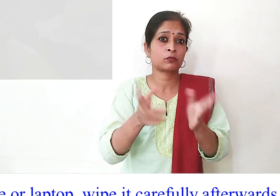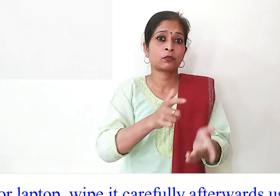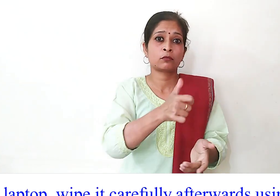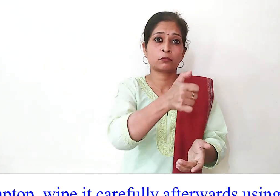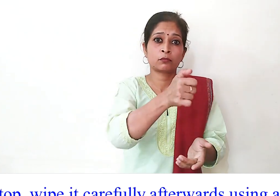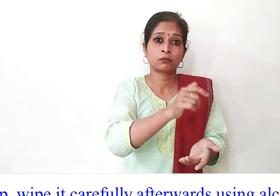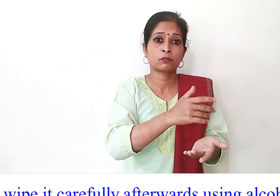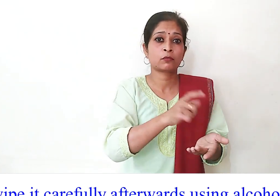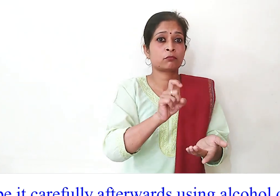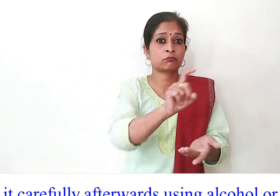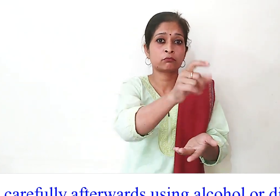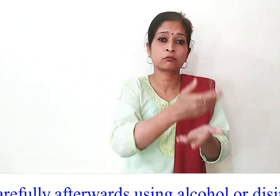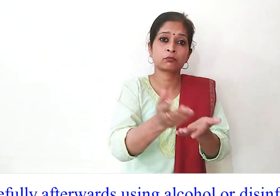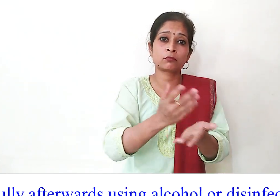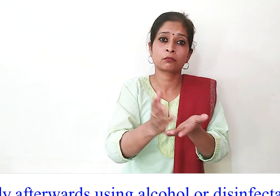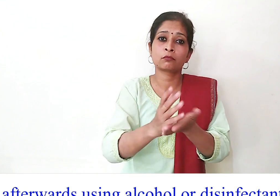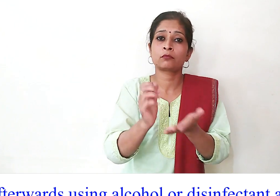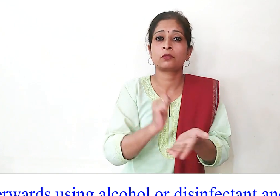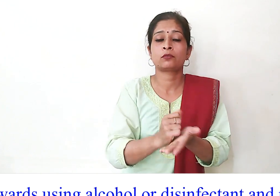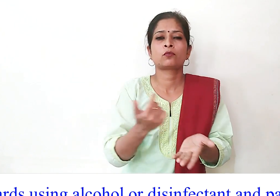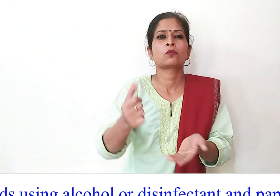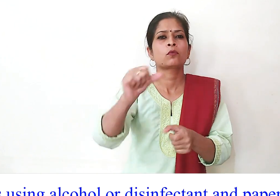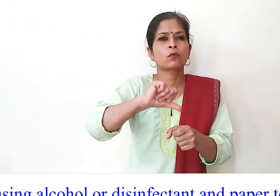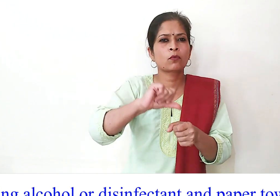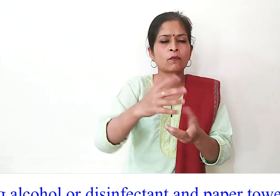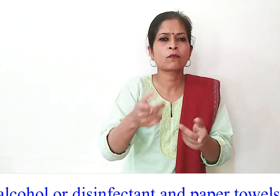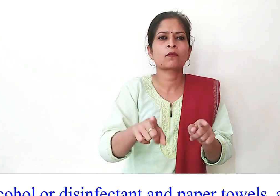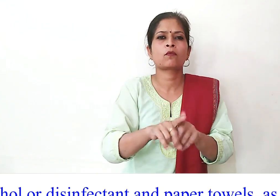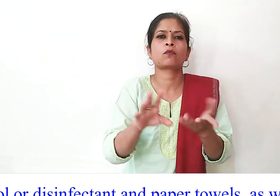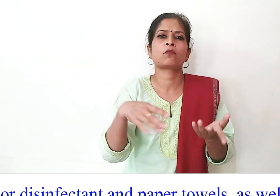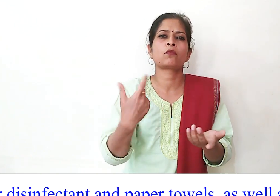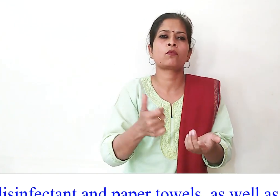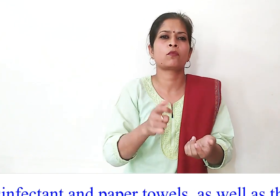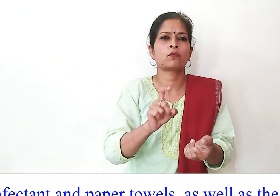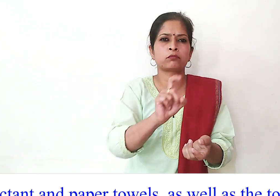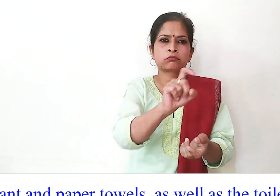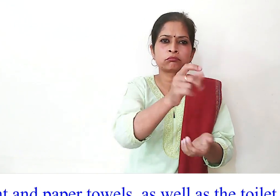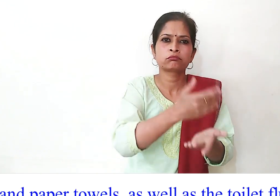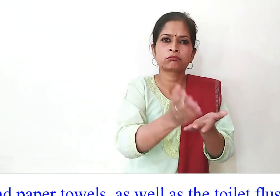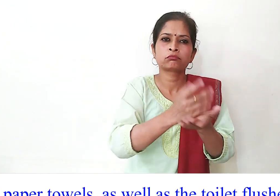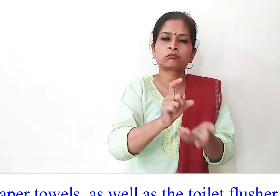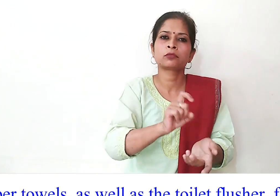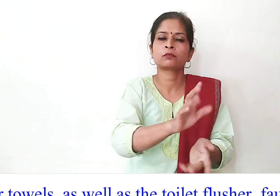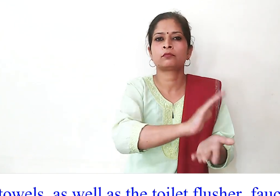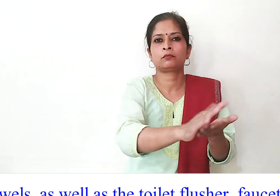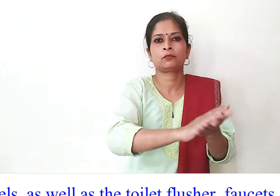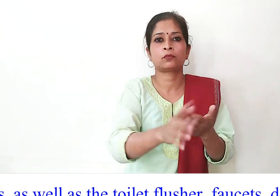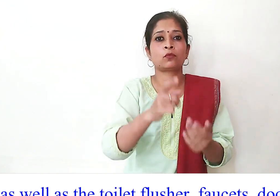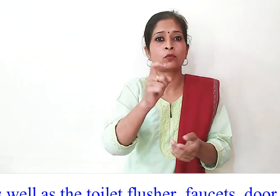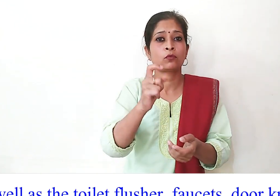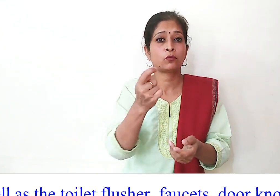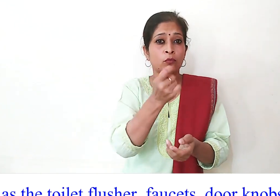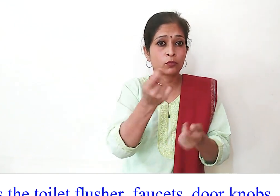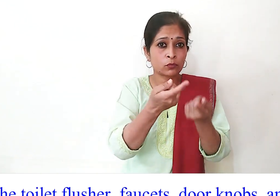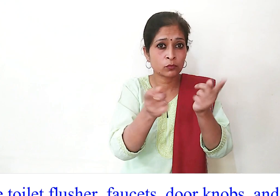or disinfectant and paper towel, as well as the toilet flusher, faucets, doorknobs, and